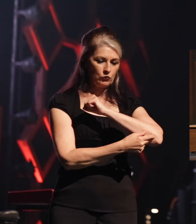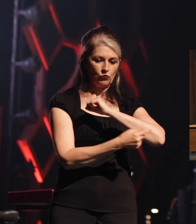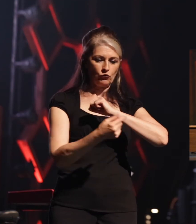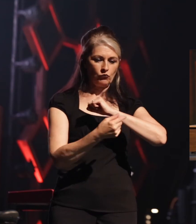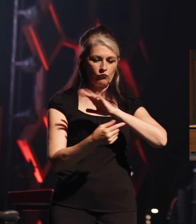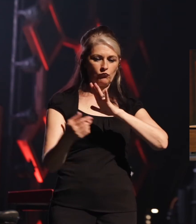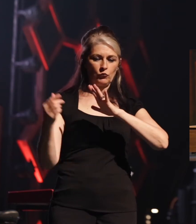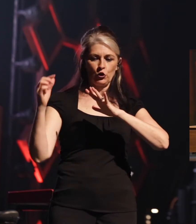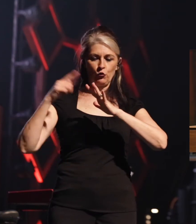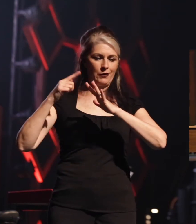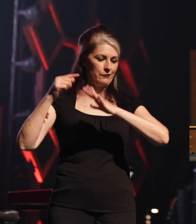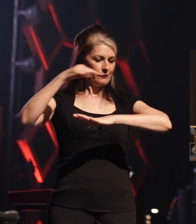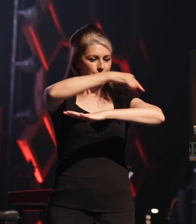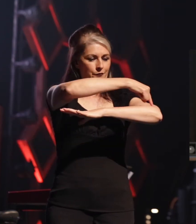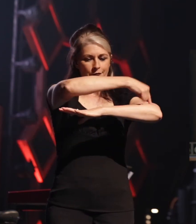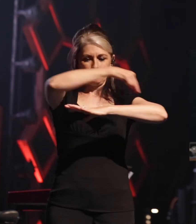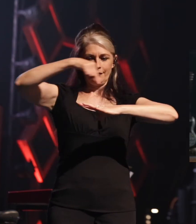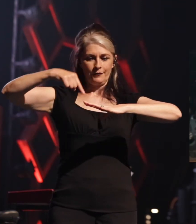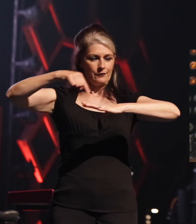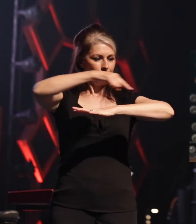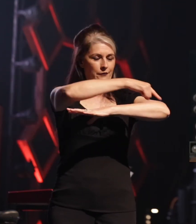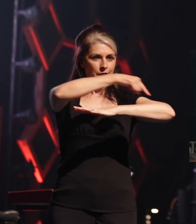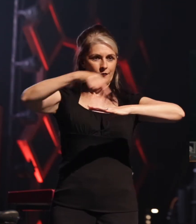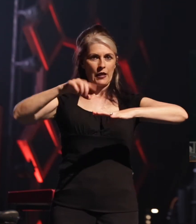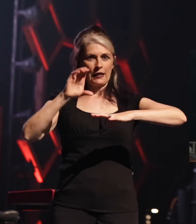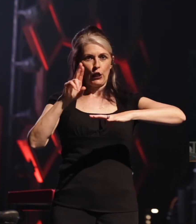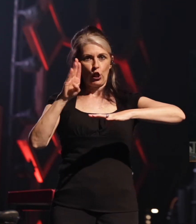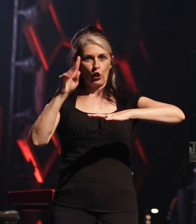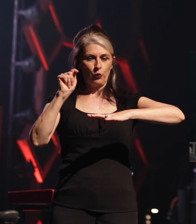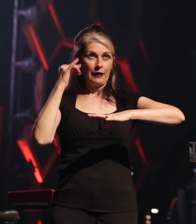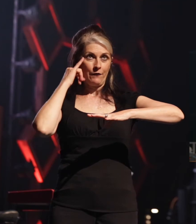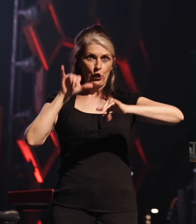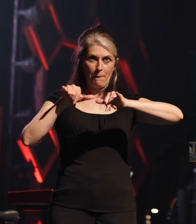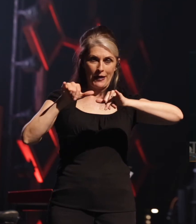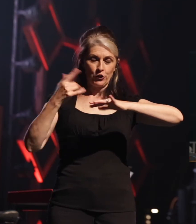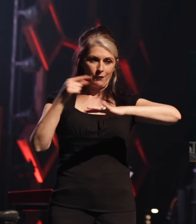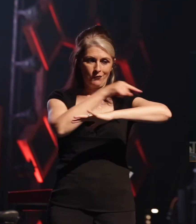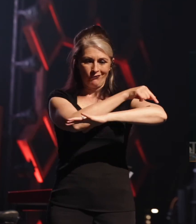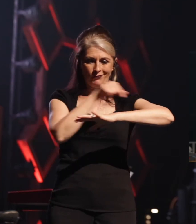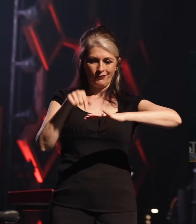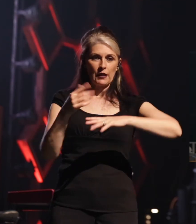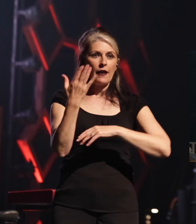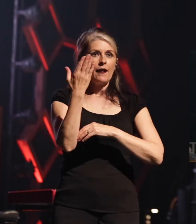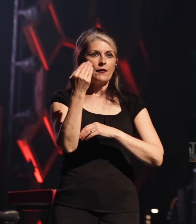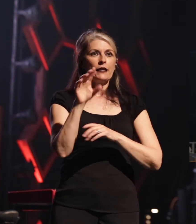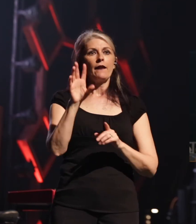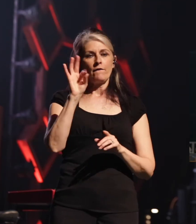That's one cubit right there if you're ever having to measure something. So 15 feet wide, 10